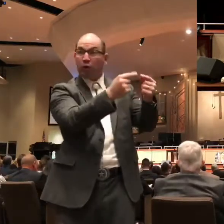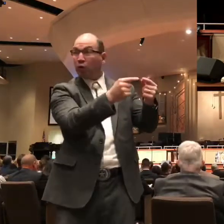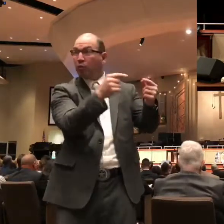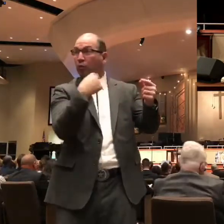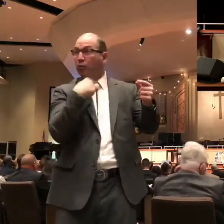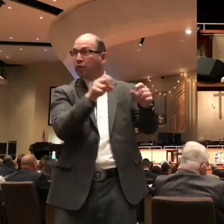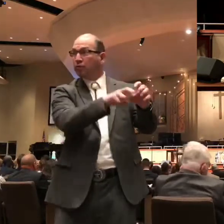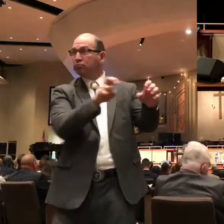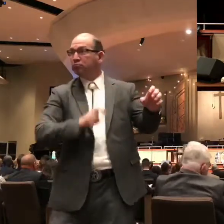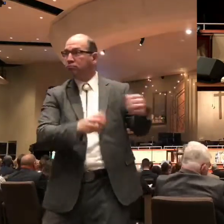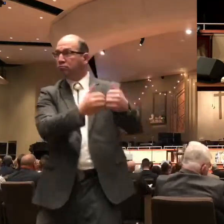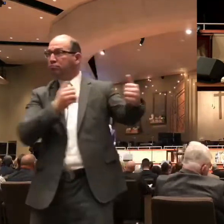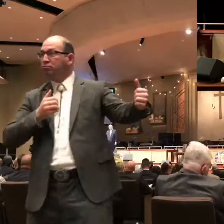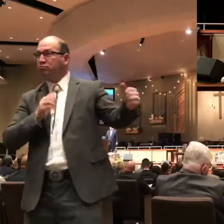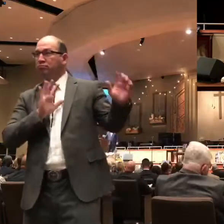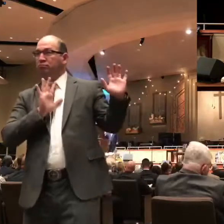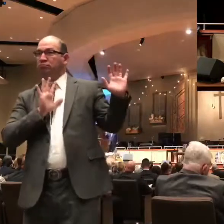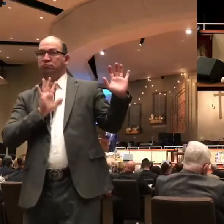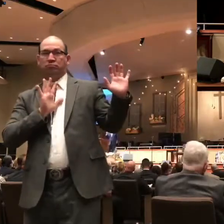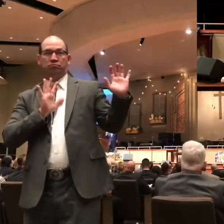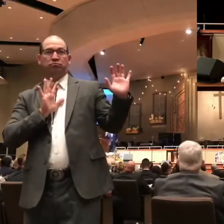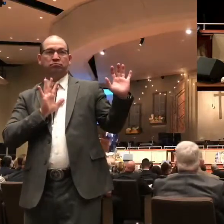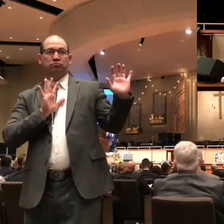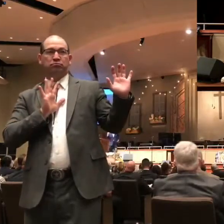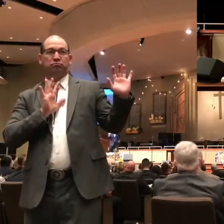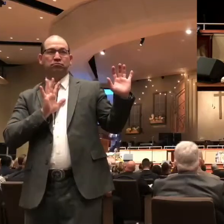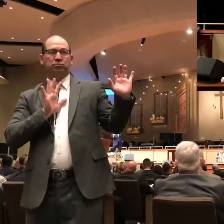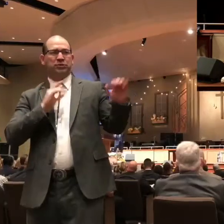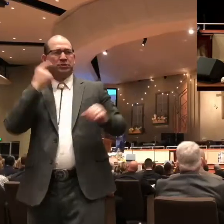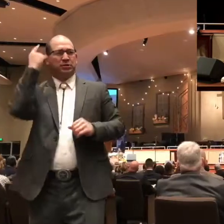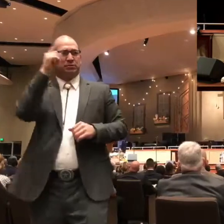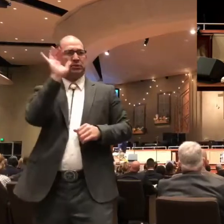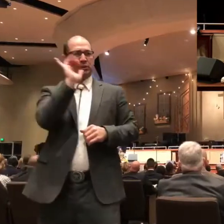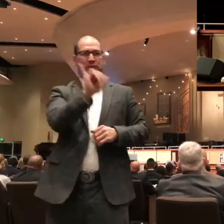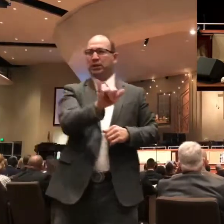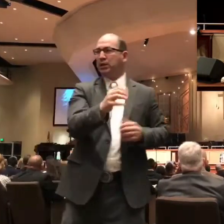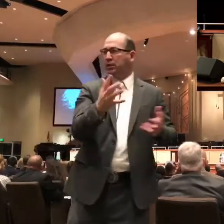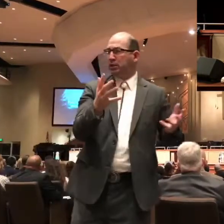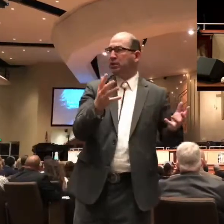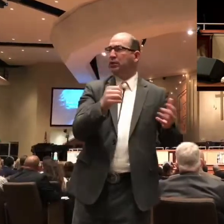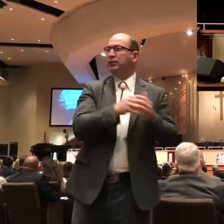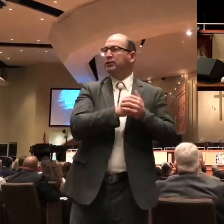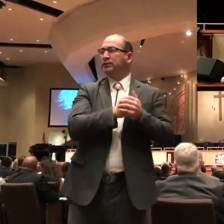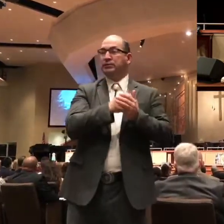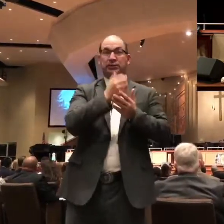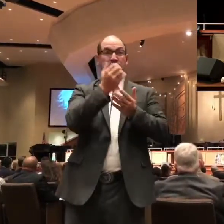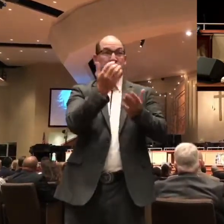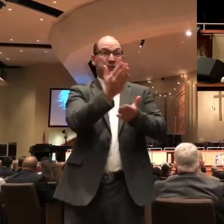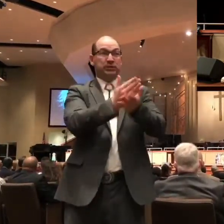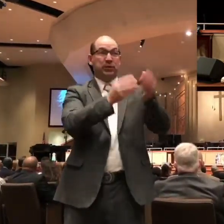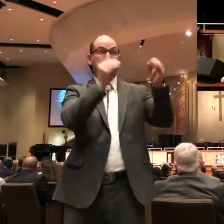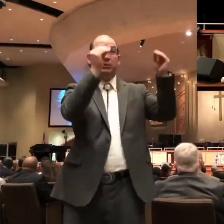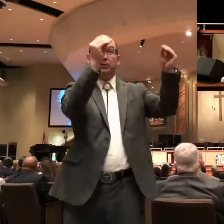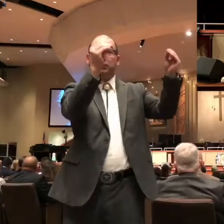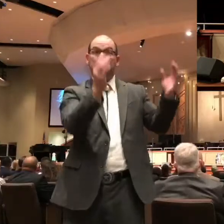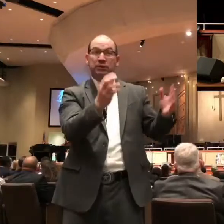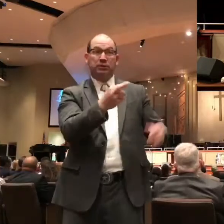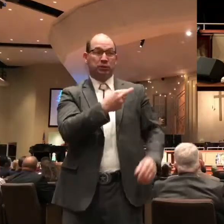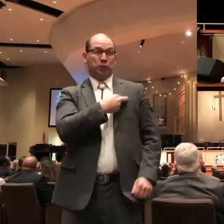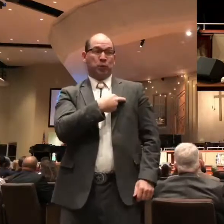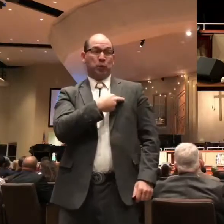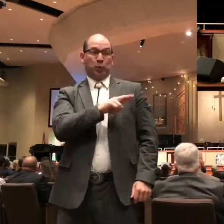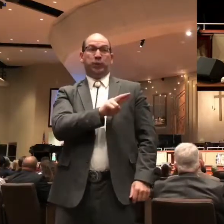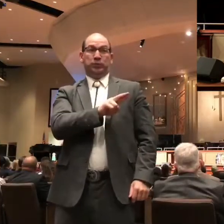away. And as we consider that thought, that there are teachers who have a religious